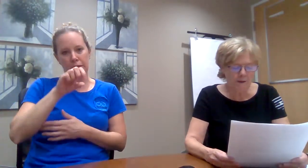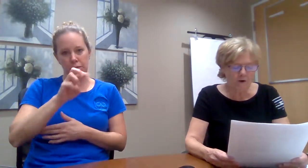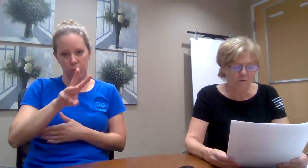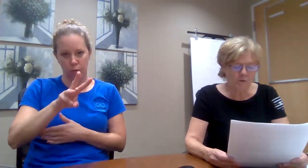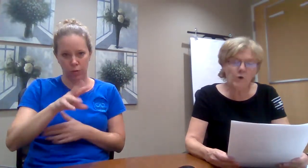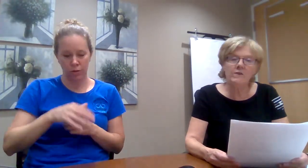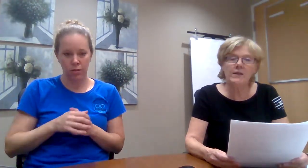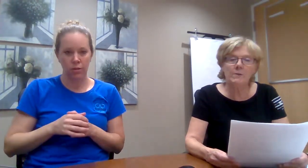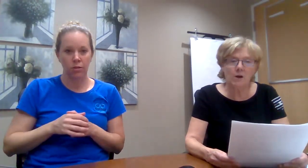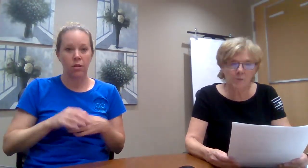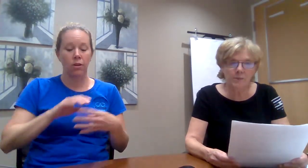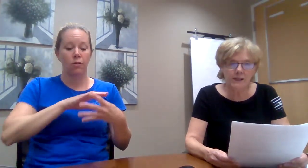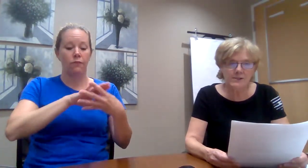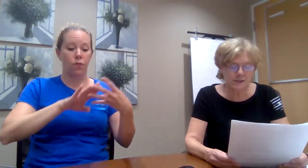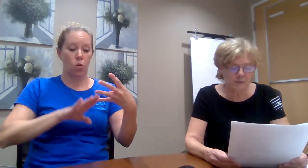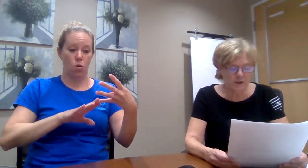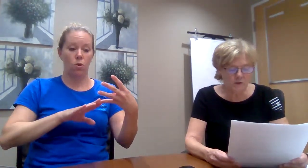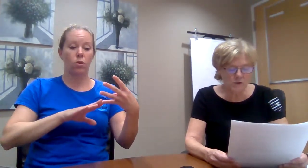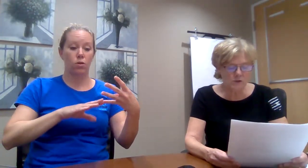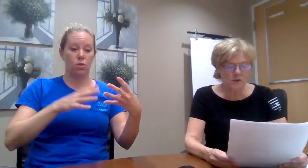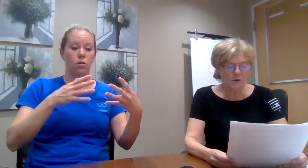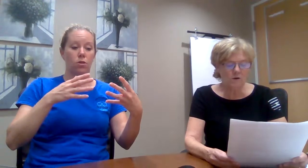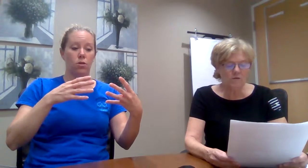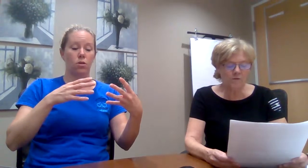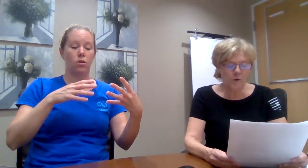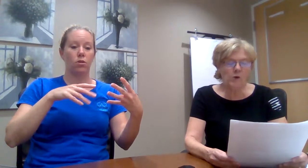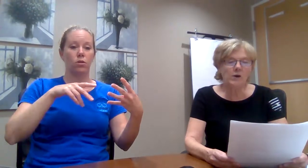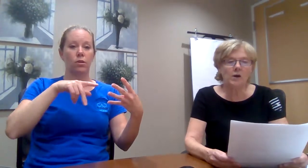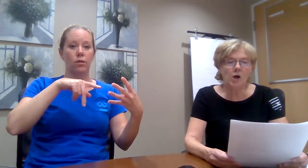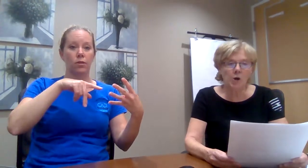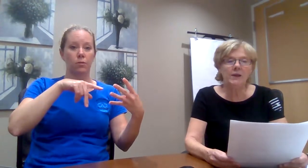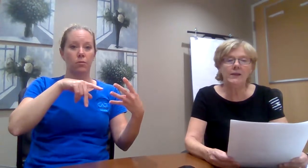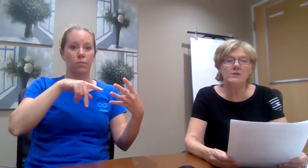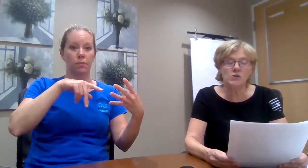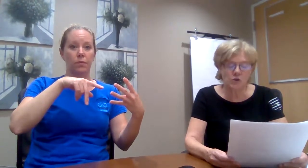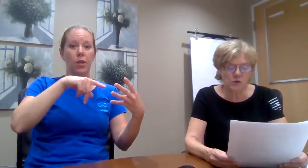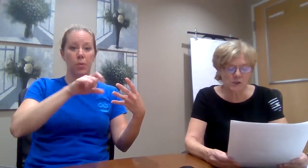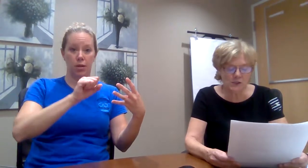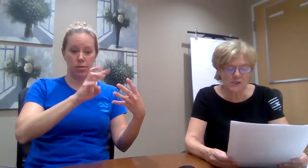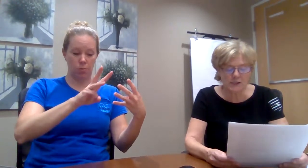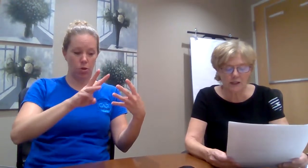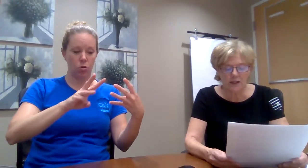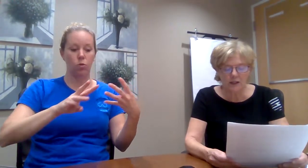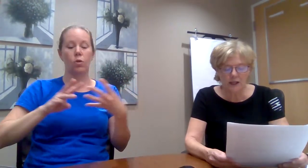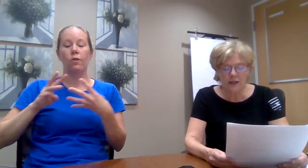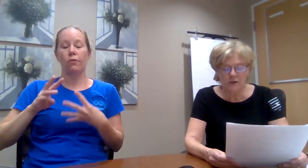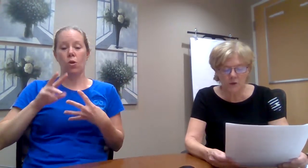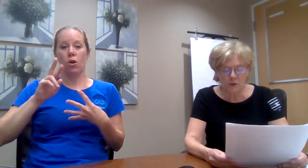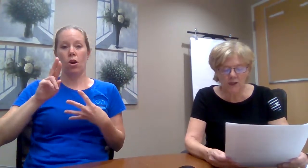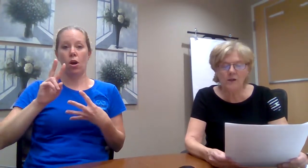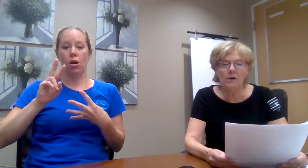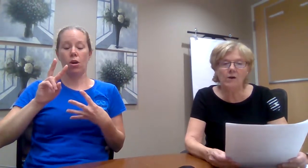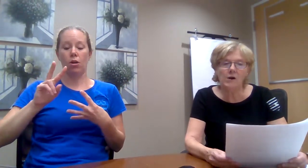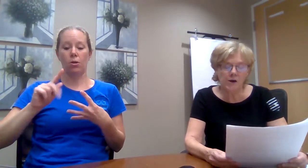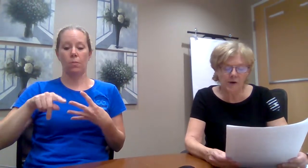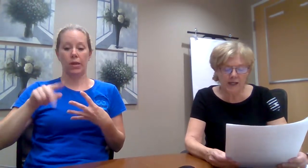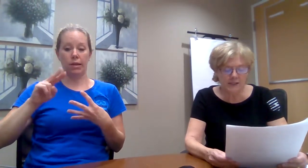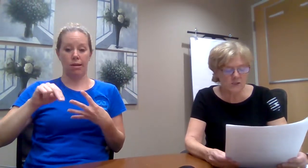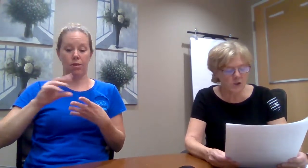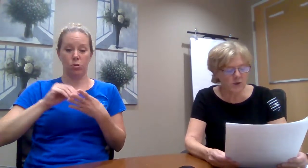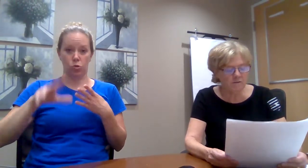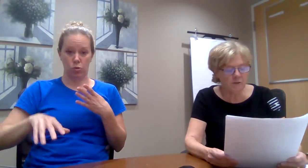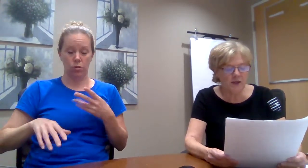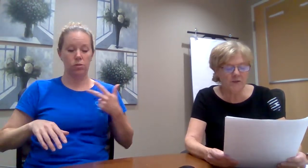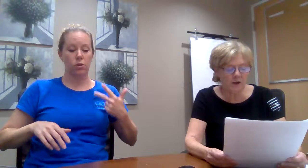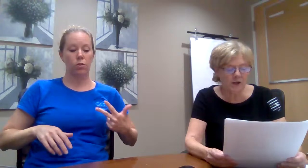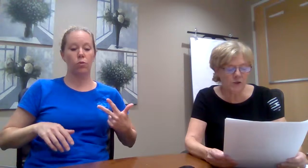PSWs. 4 of them are PSWs, 4 are RPN students, and 3 are